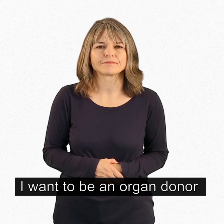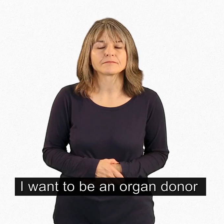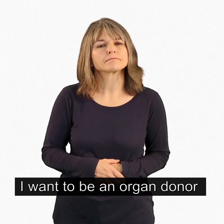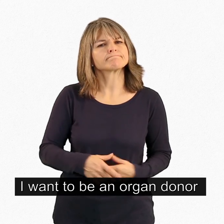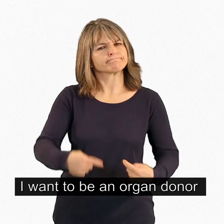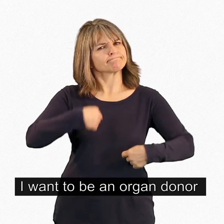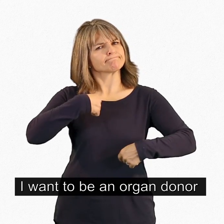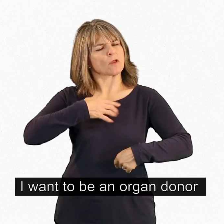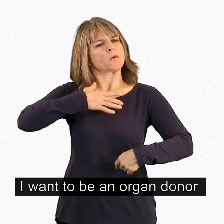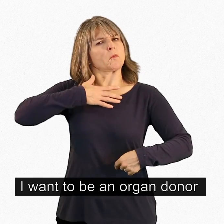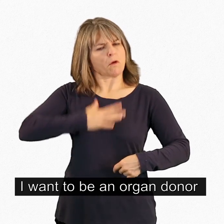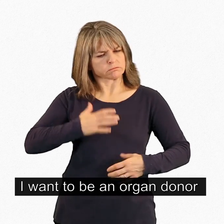I want to be an organ donor.